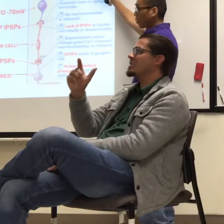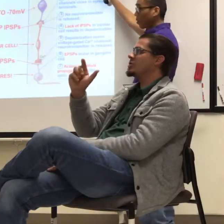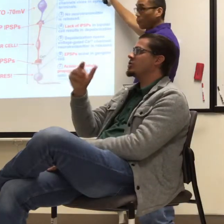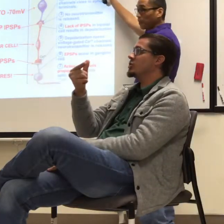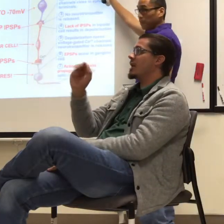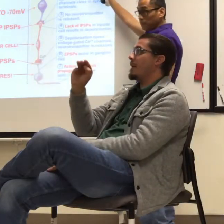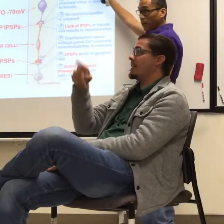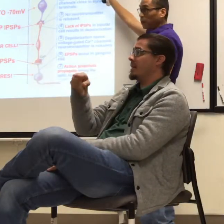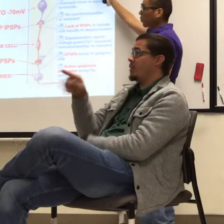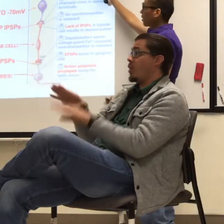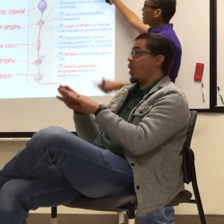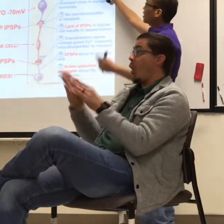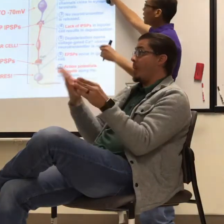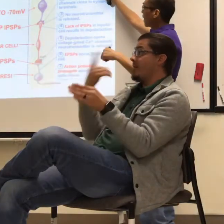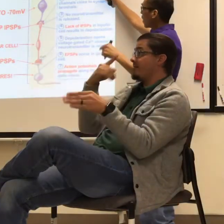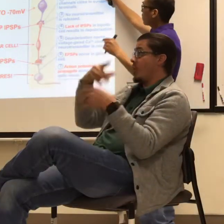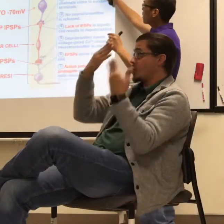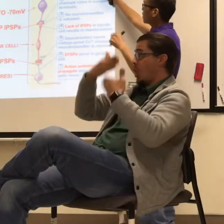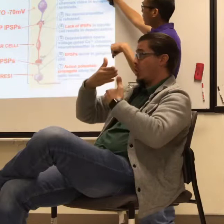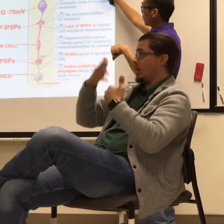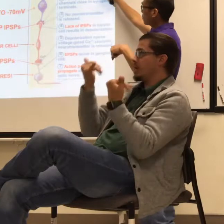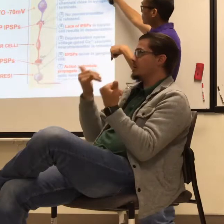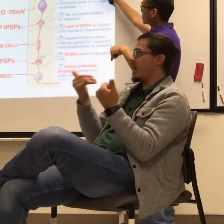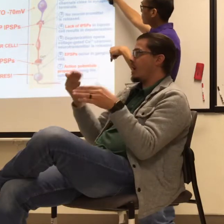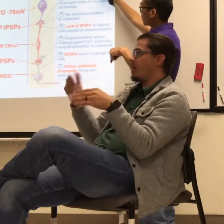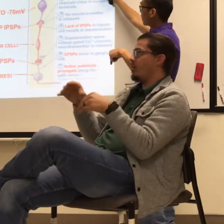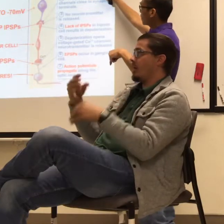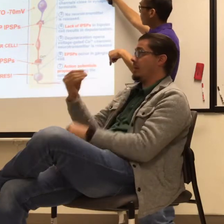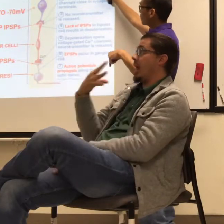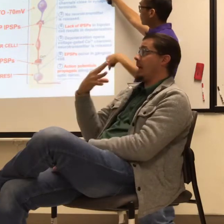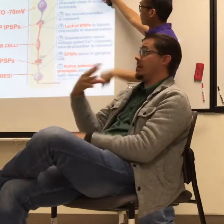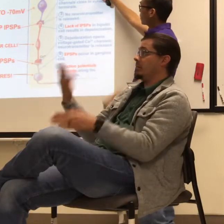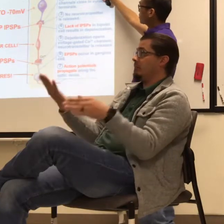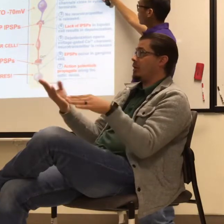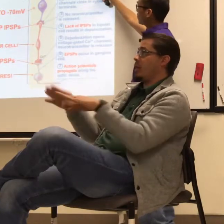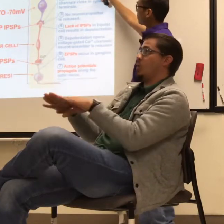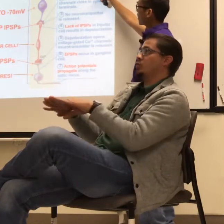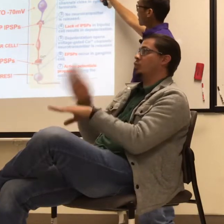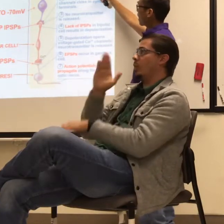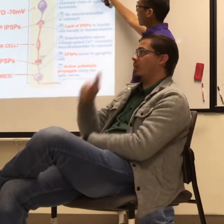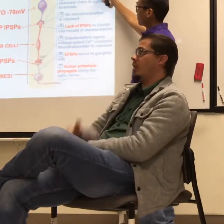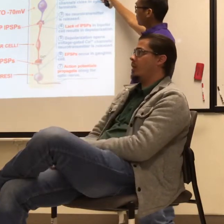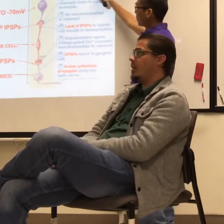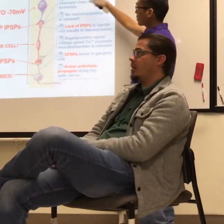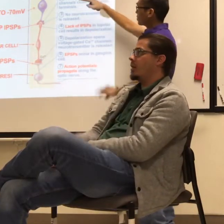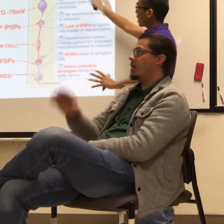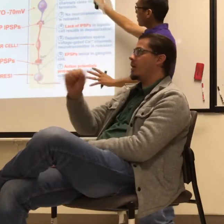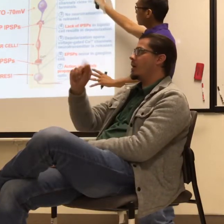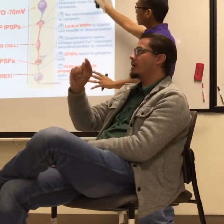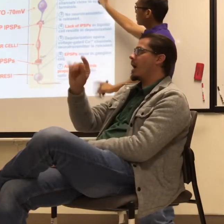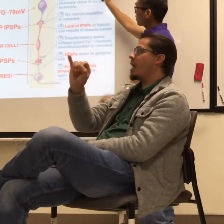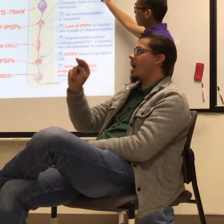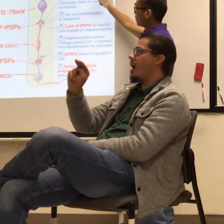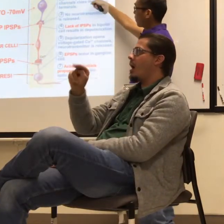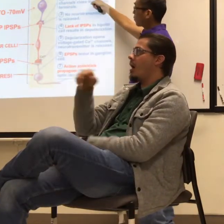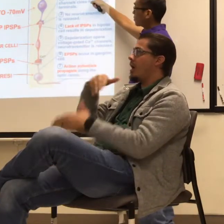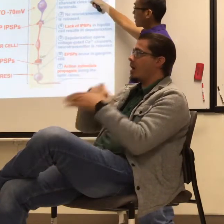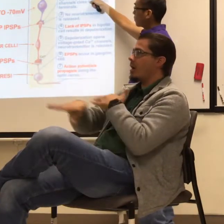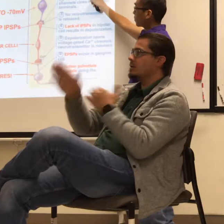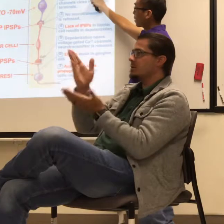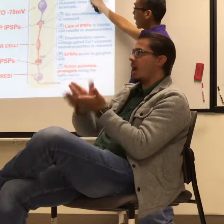channels. They were open in the dark current, now they close. Okay. So the cation influx stops.